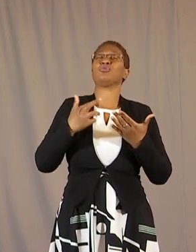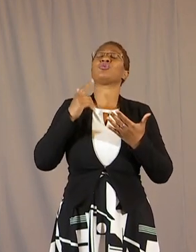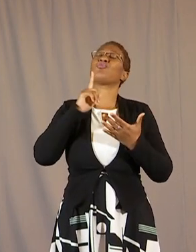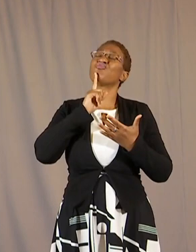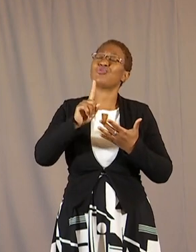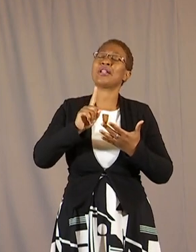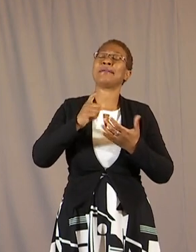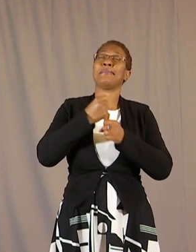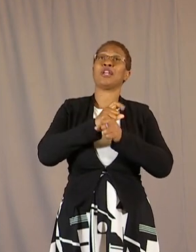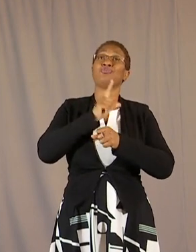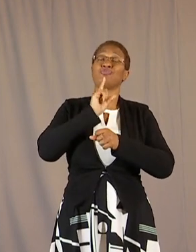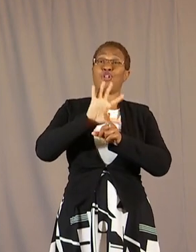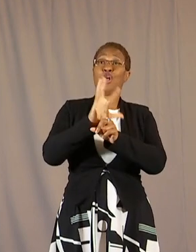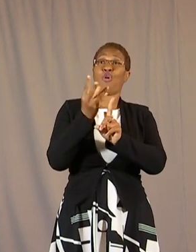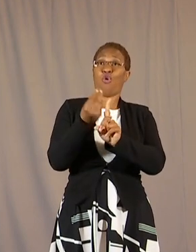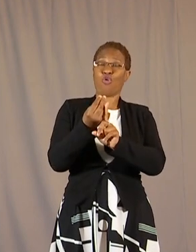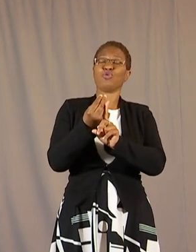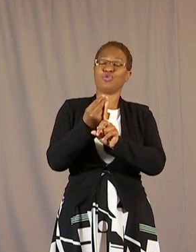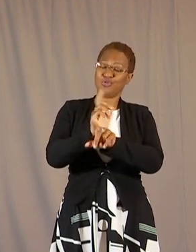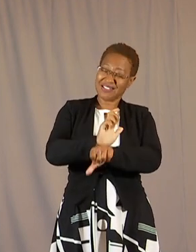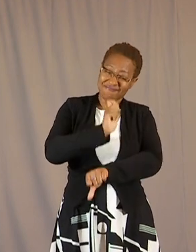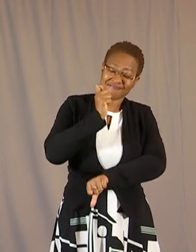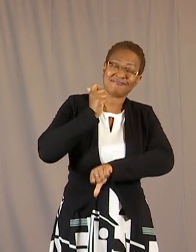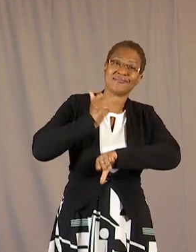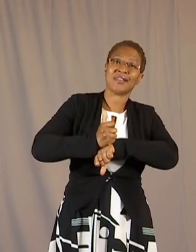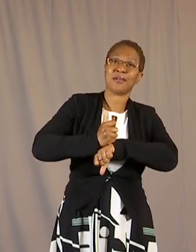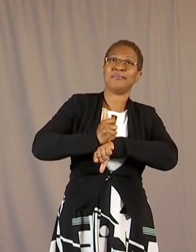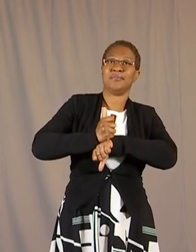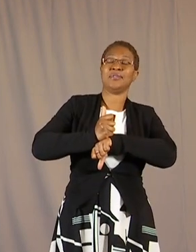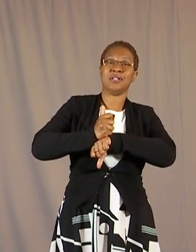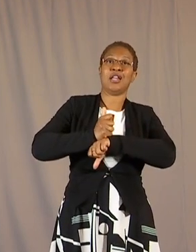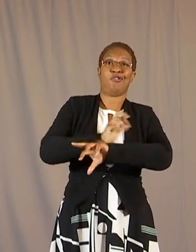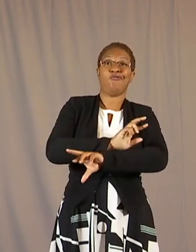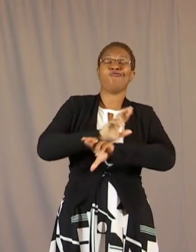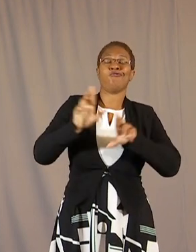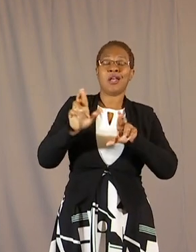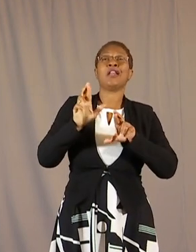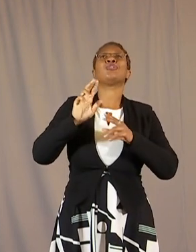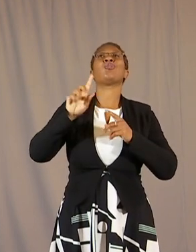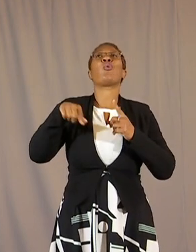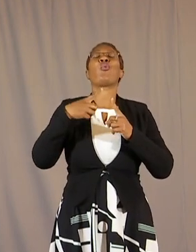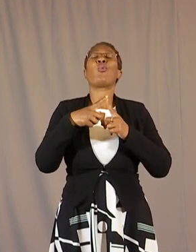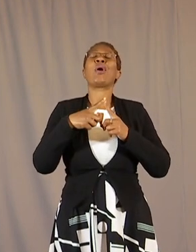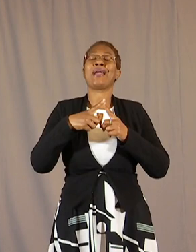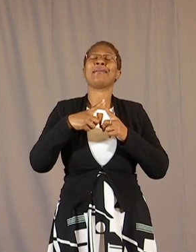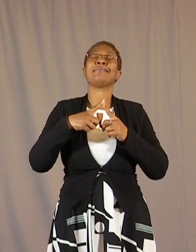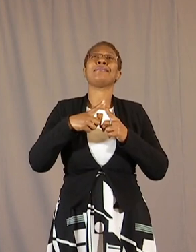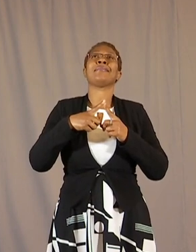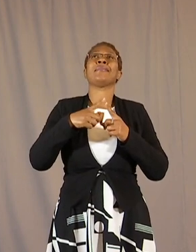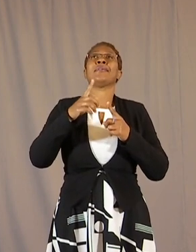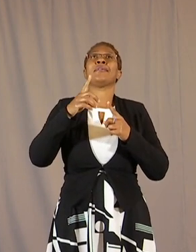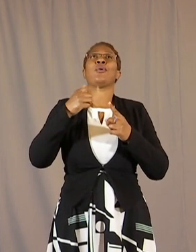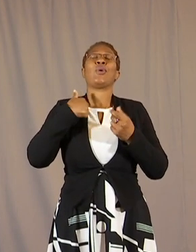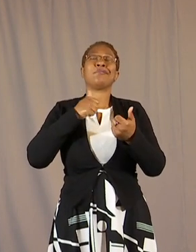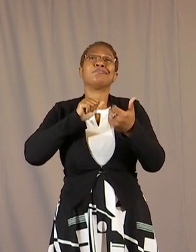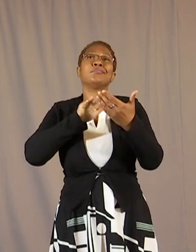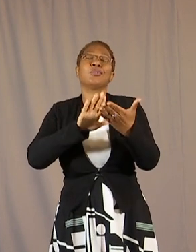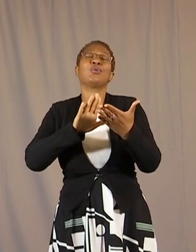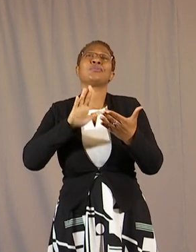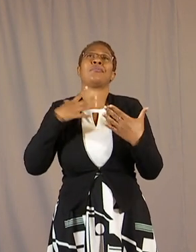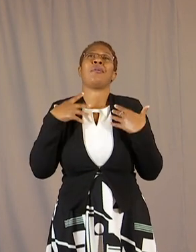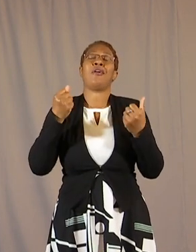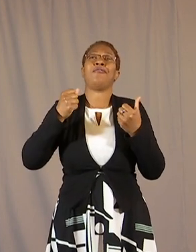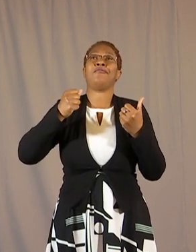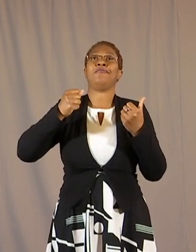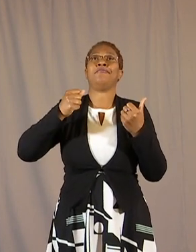cultural type of atmosphere that we know is positive in terms of health outcomes. So those are a few of the lessons learned that we take